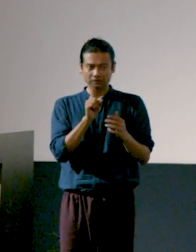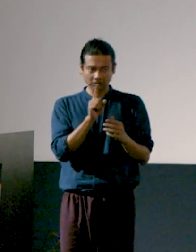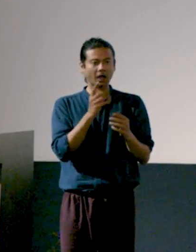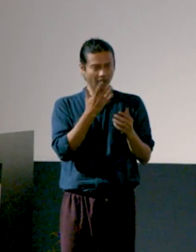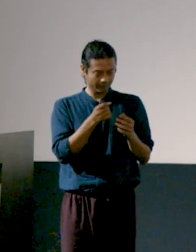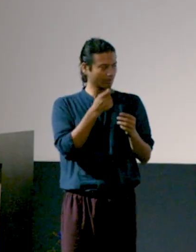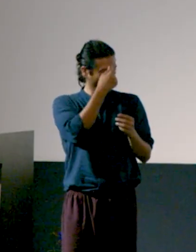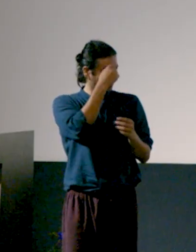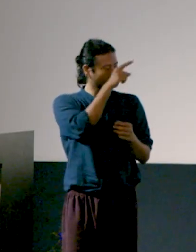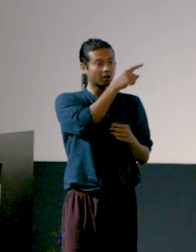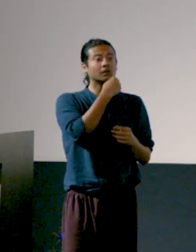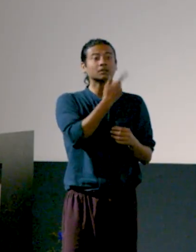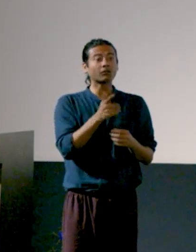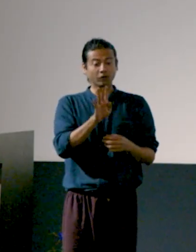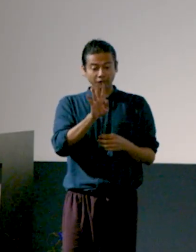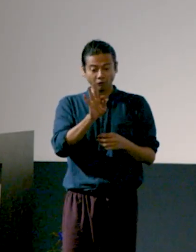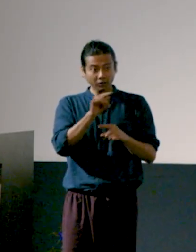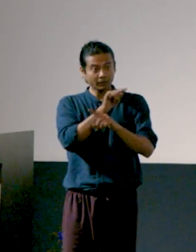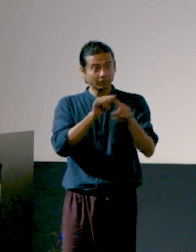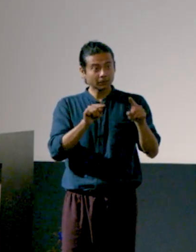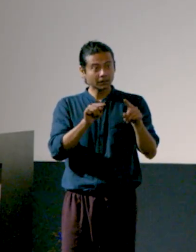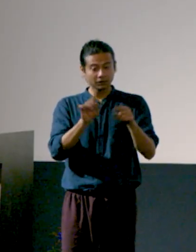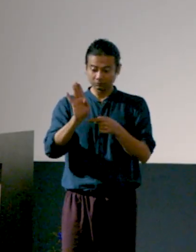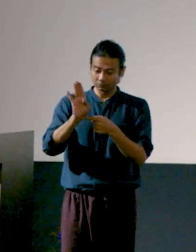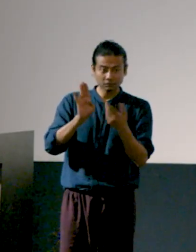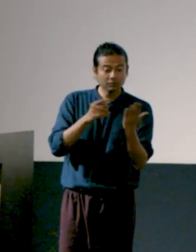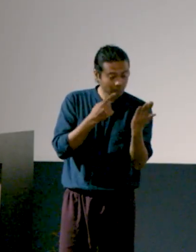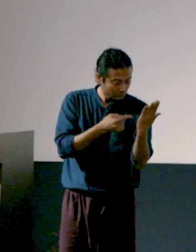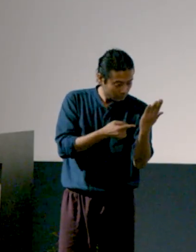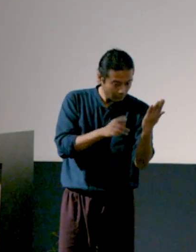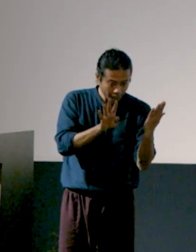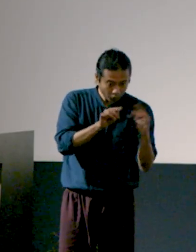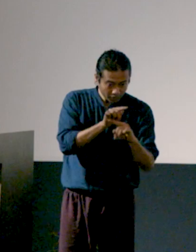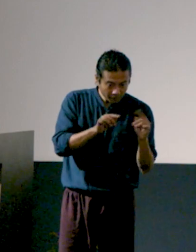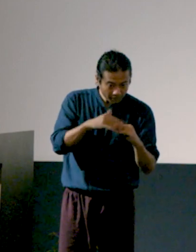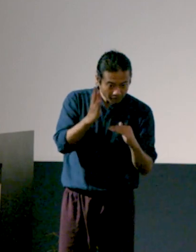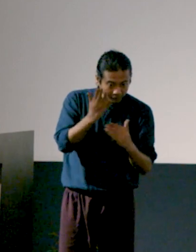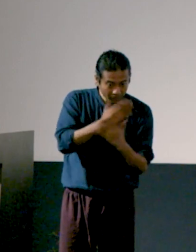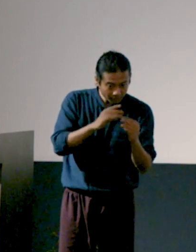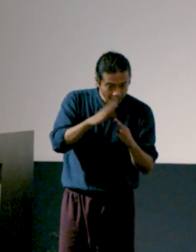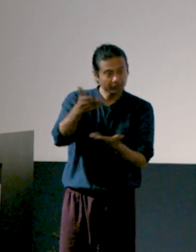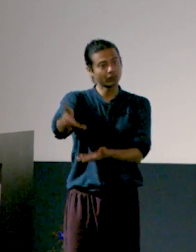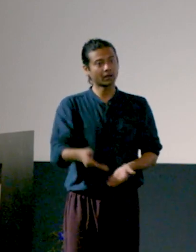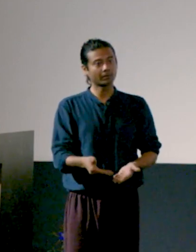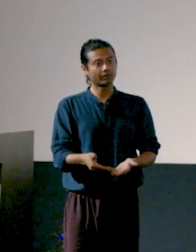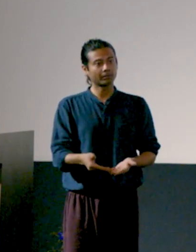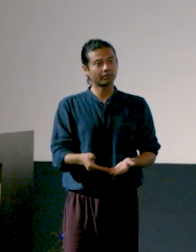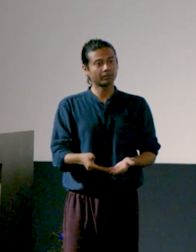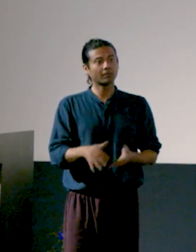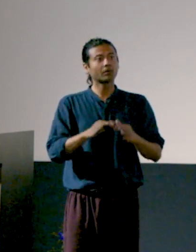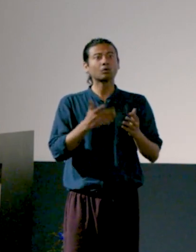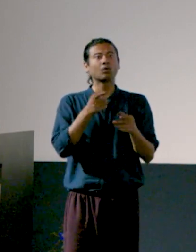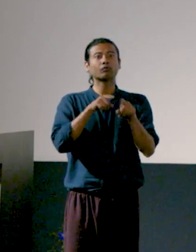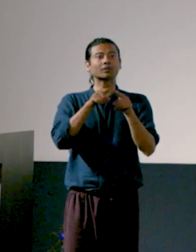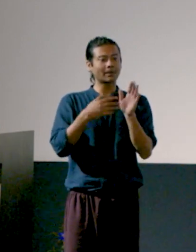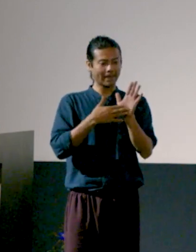only for people with benchmark disability. So now many people who are having invisible disability, like